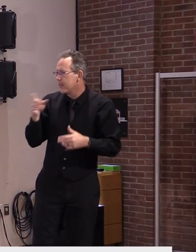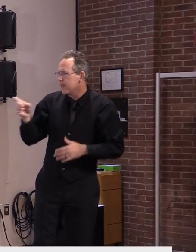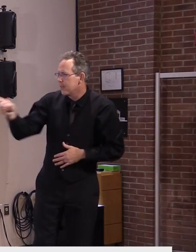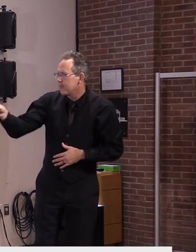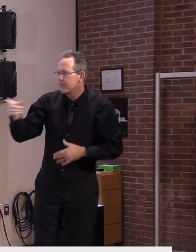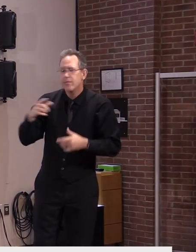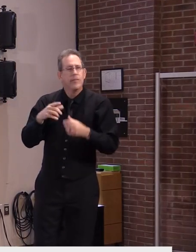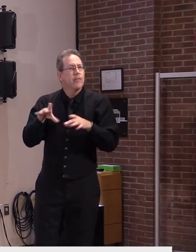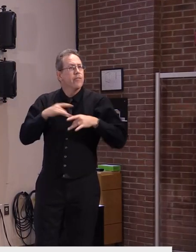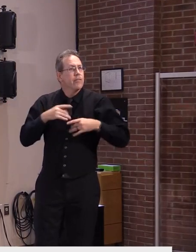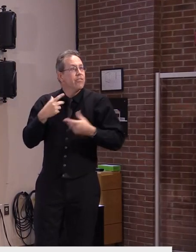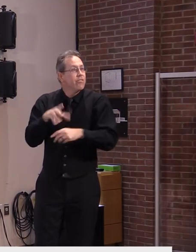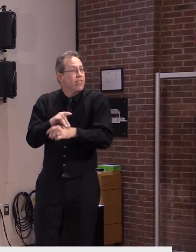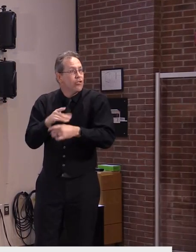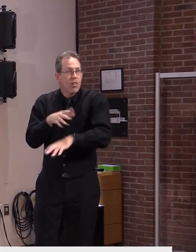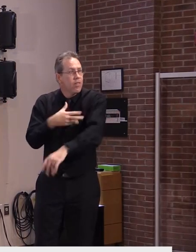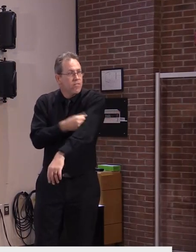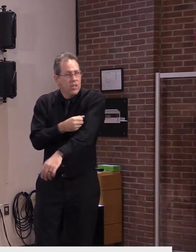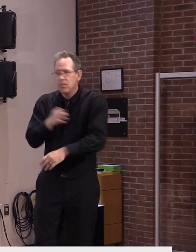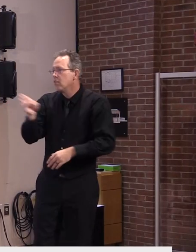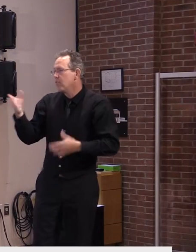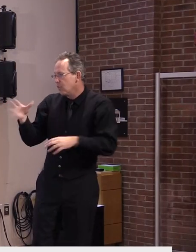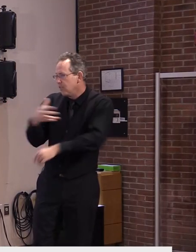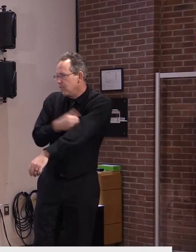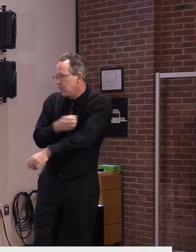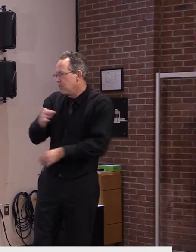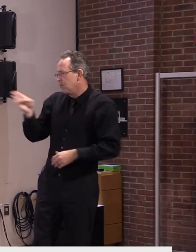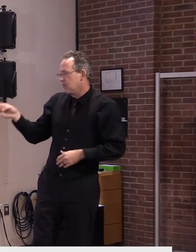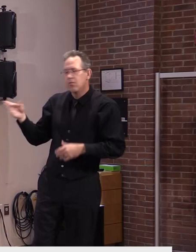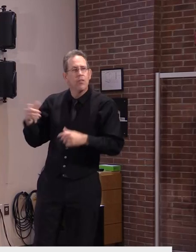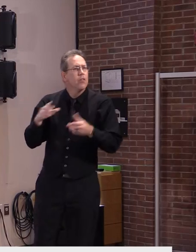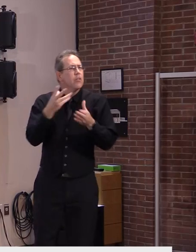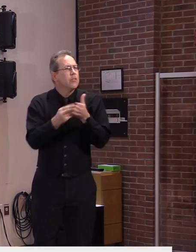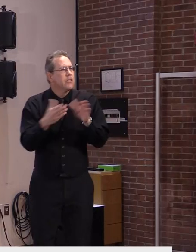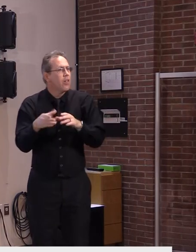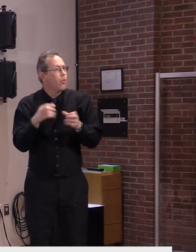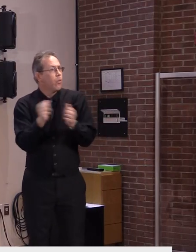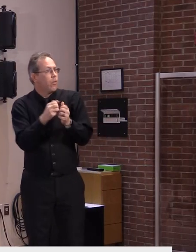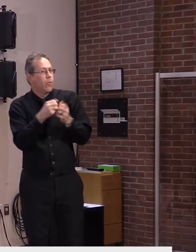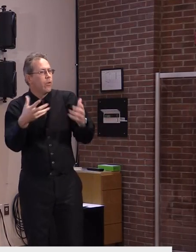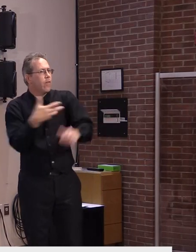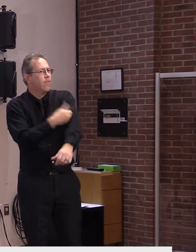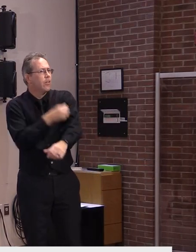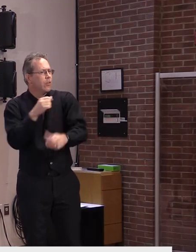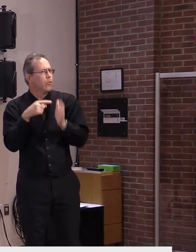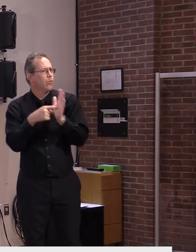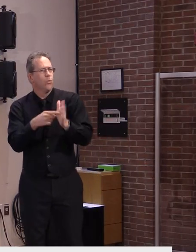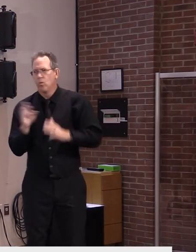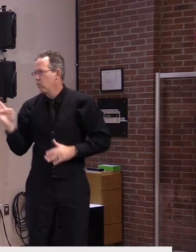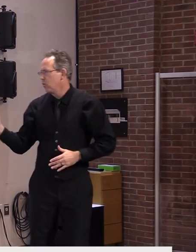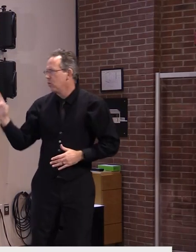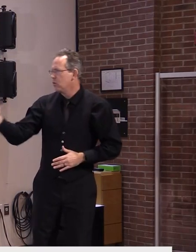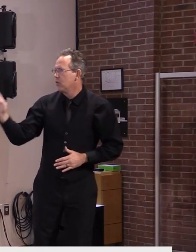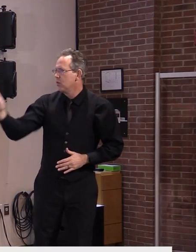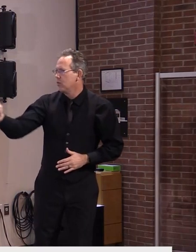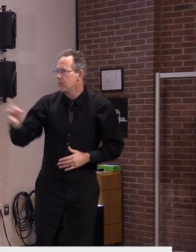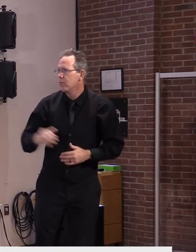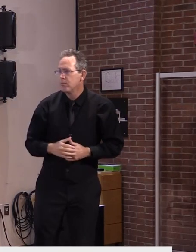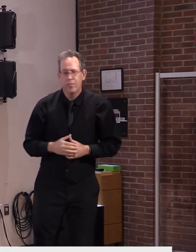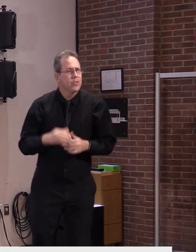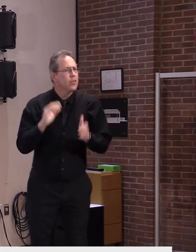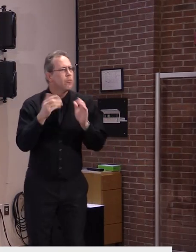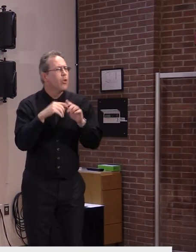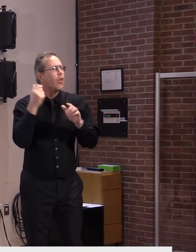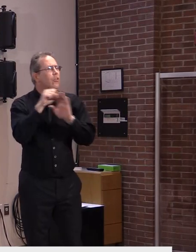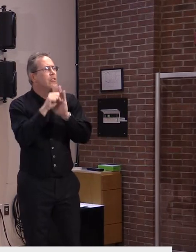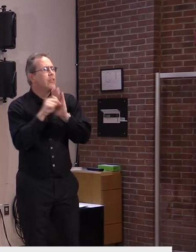big difference. The states that are more vaccinated, like Vermont, continue to be spared the worst of this Delta wave. Our cases are